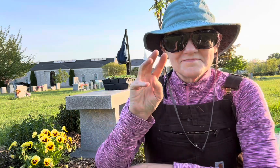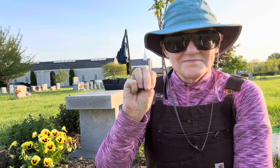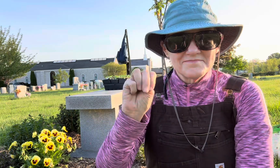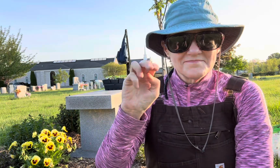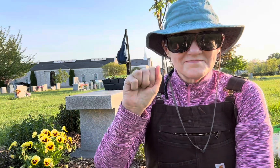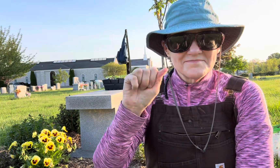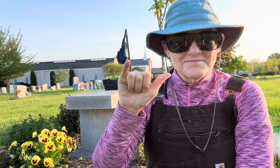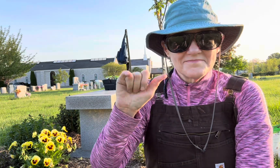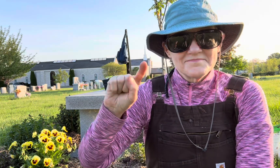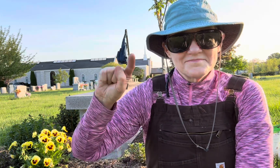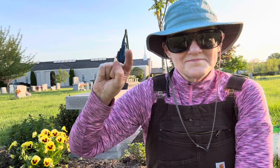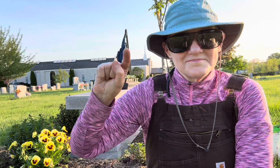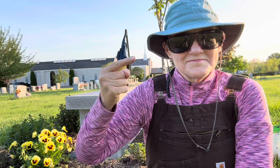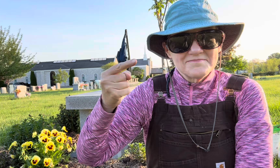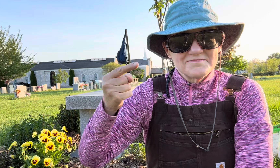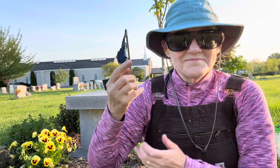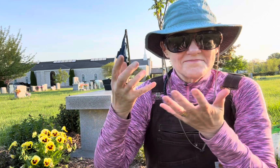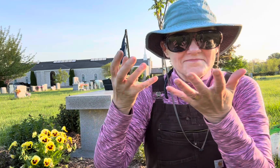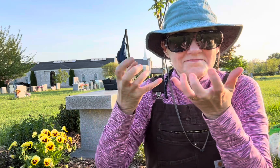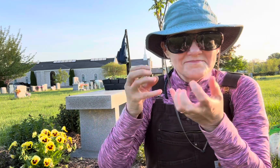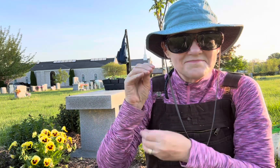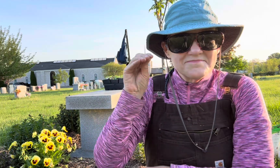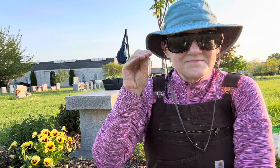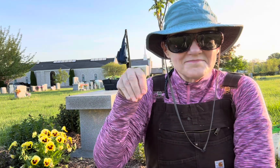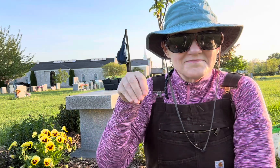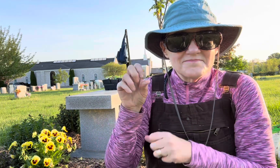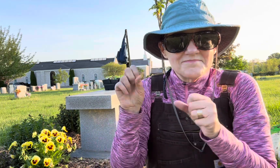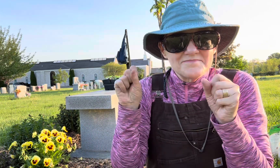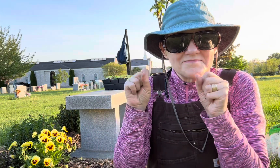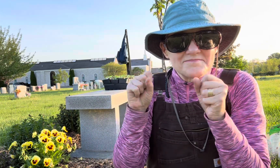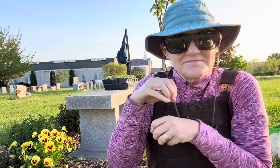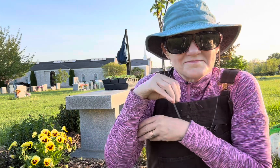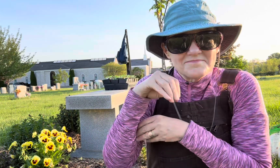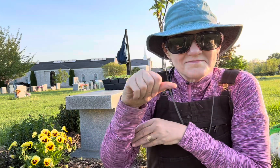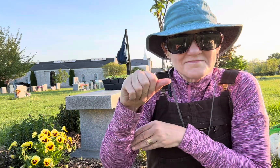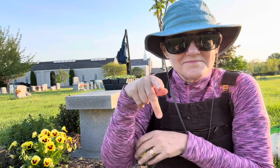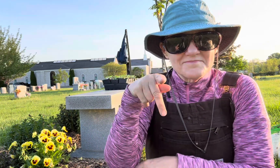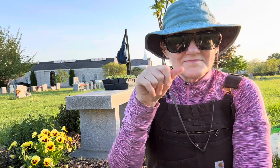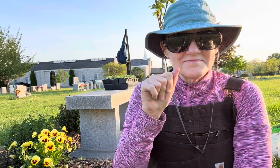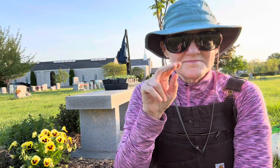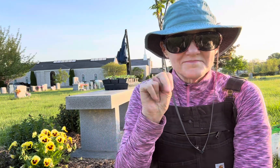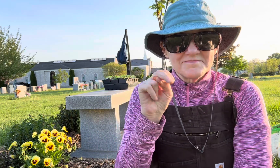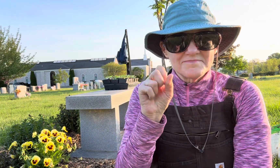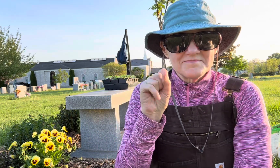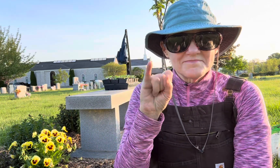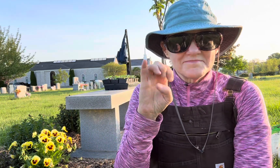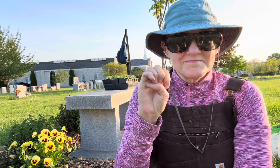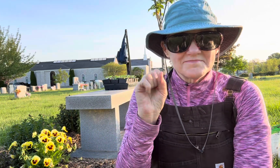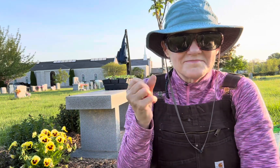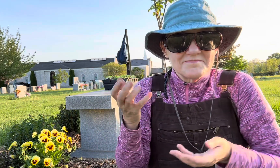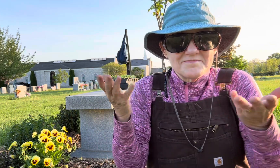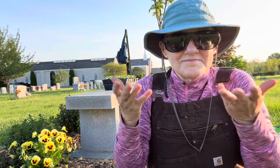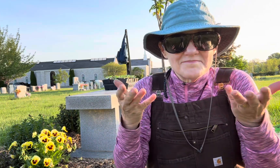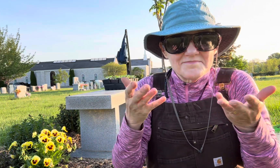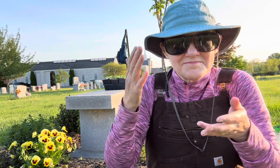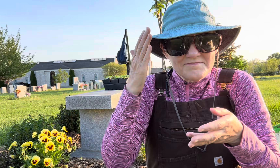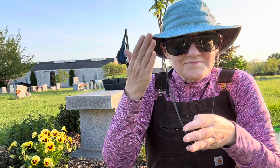to plant our winter sown pansies here in my son's memorial garden.